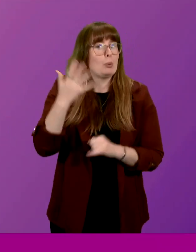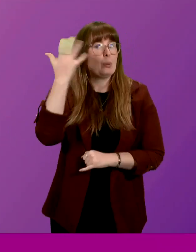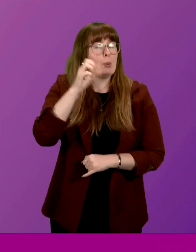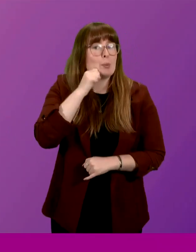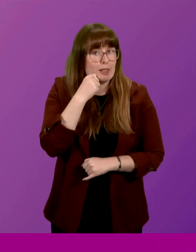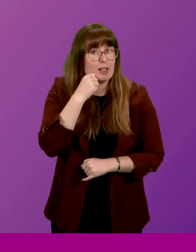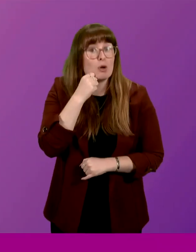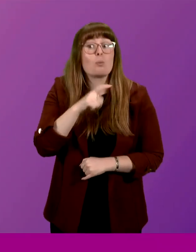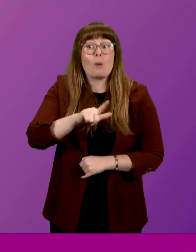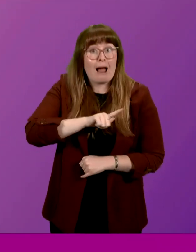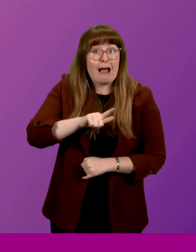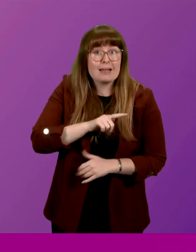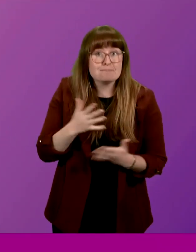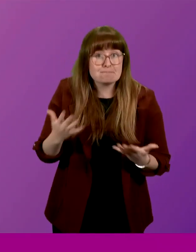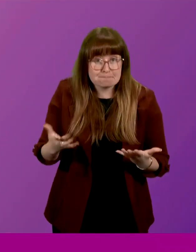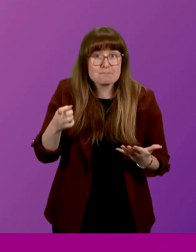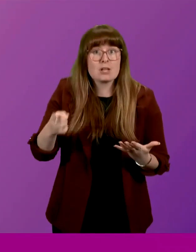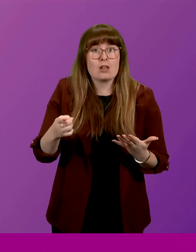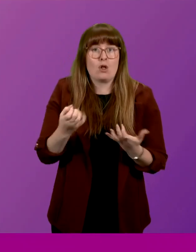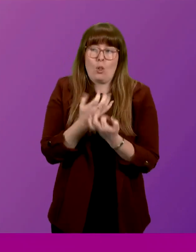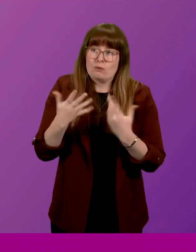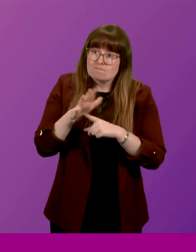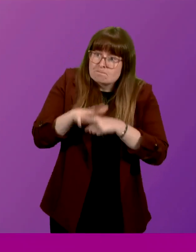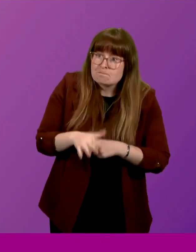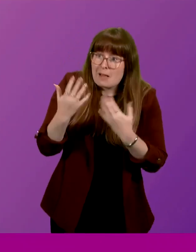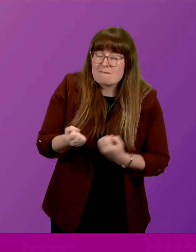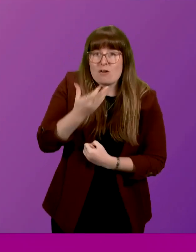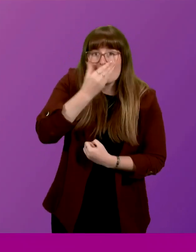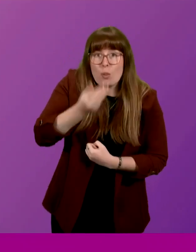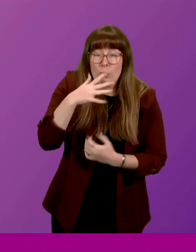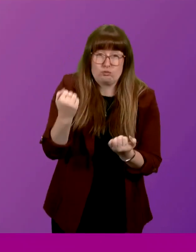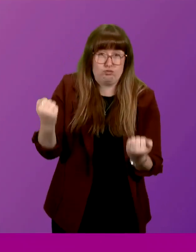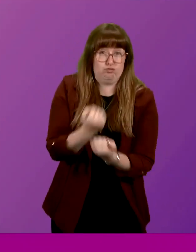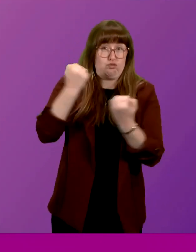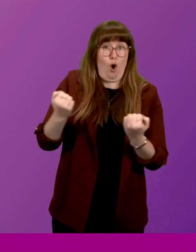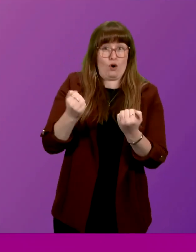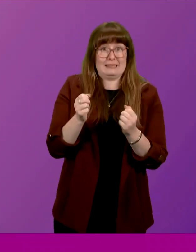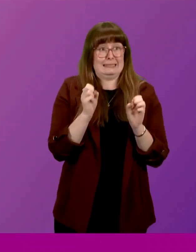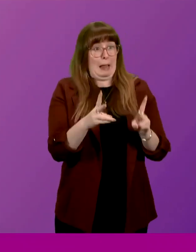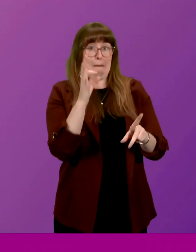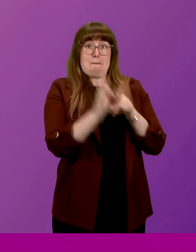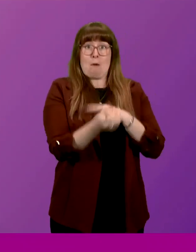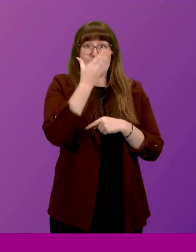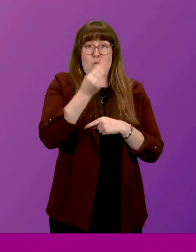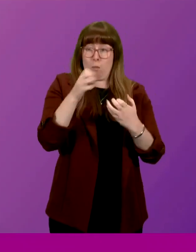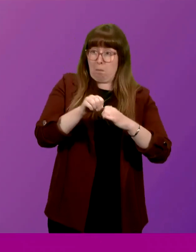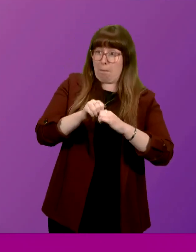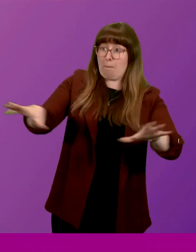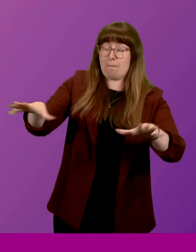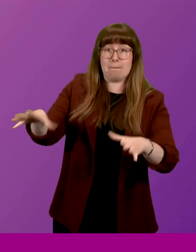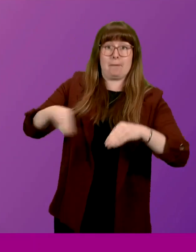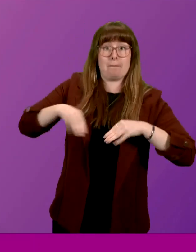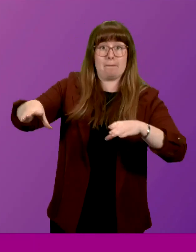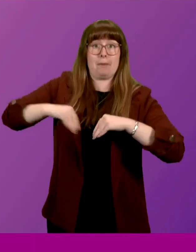which is to do with the prevailing strain of flu that is emerging. So there is going to be pressure